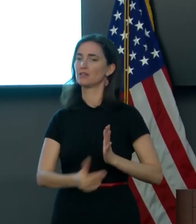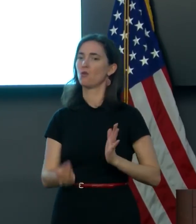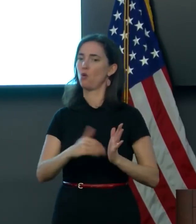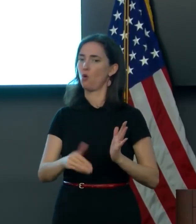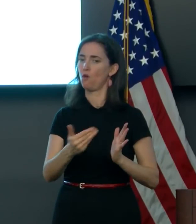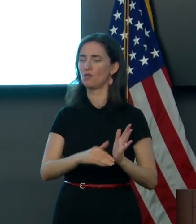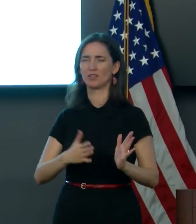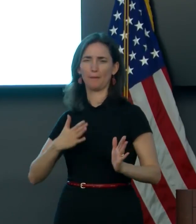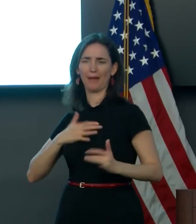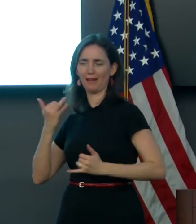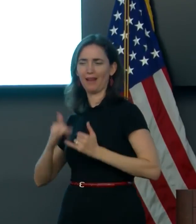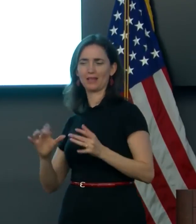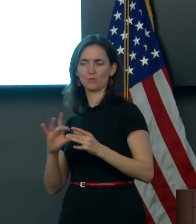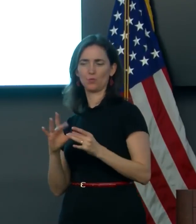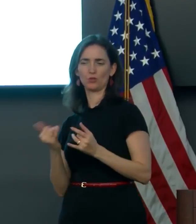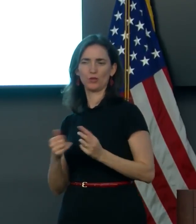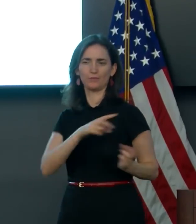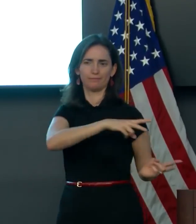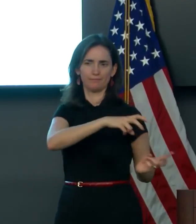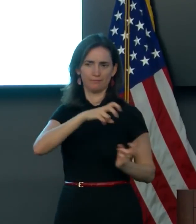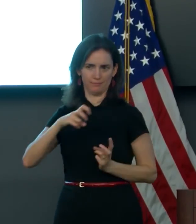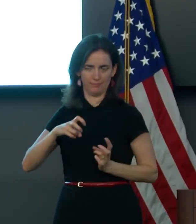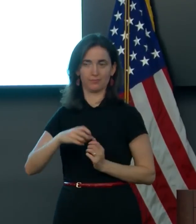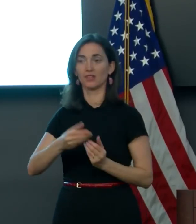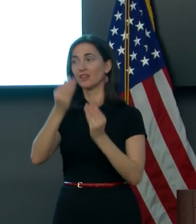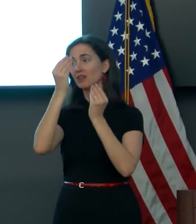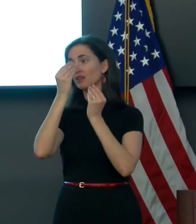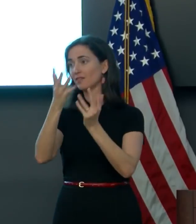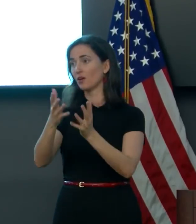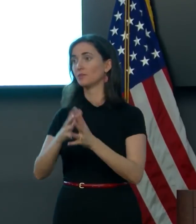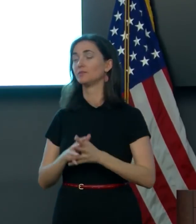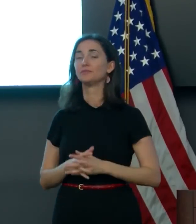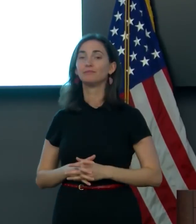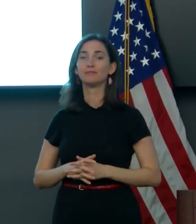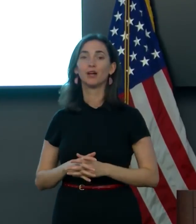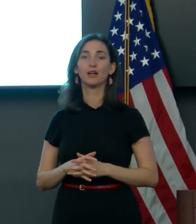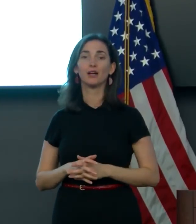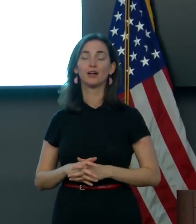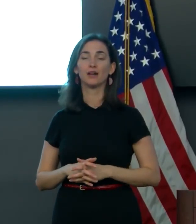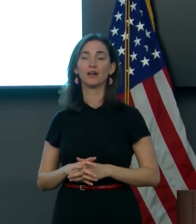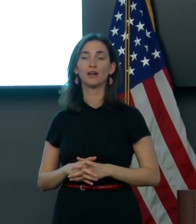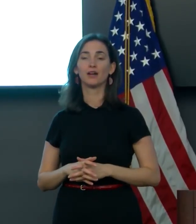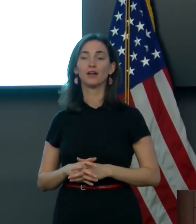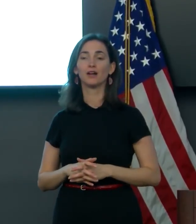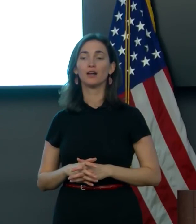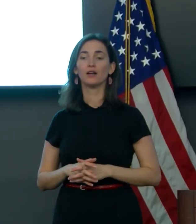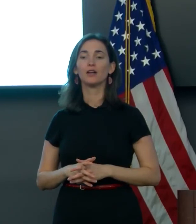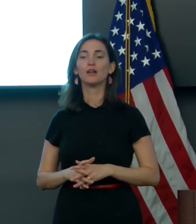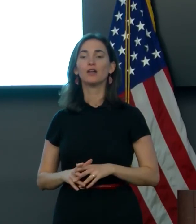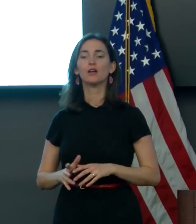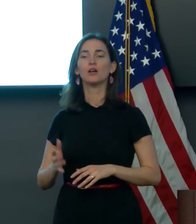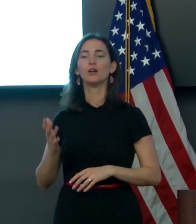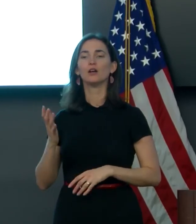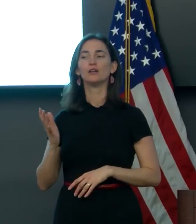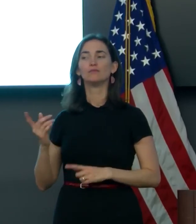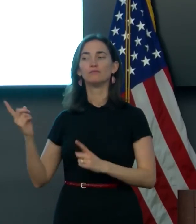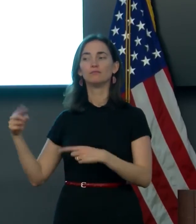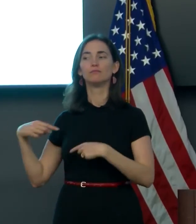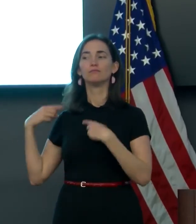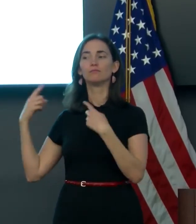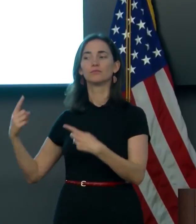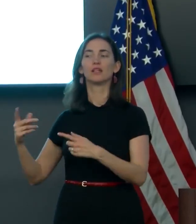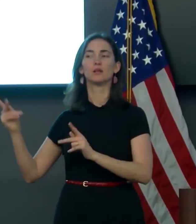close here today. It doesn't matter what reasons people have